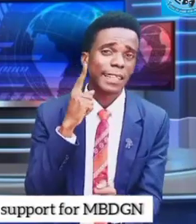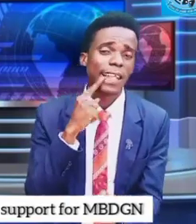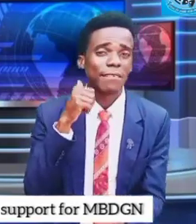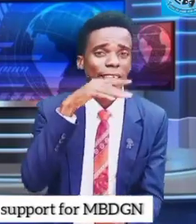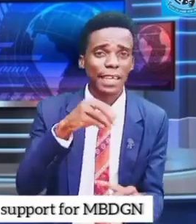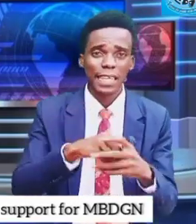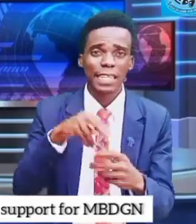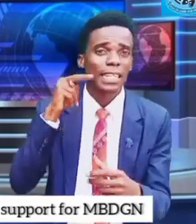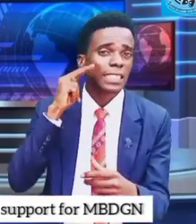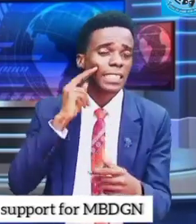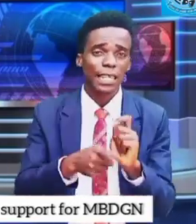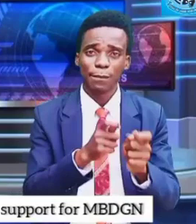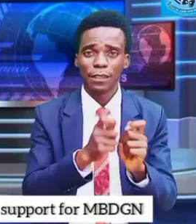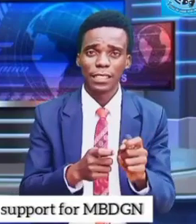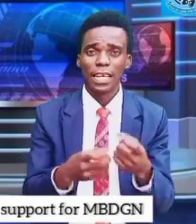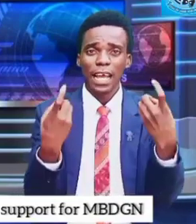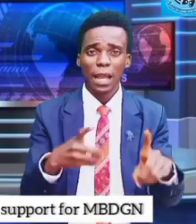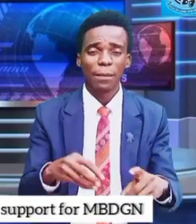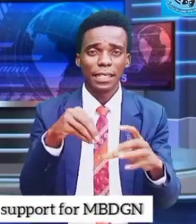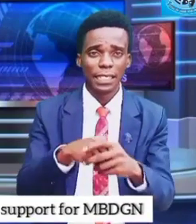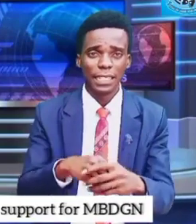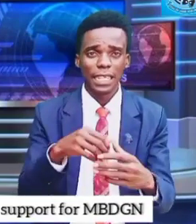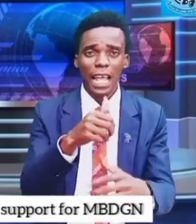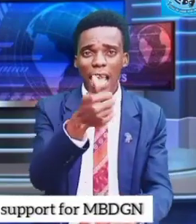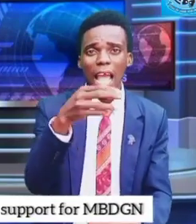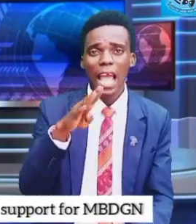Nigeria pageant holding in Abuja this September.